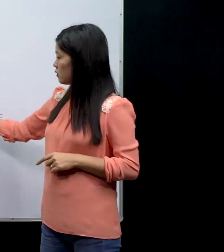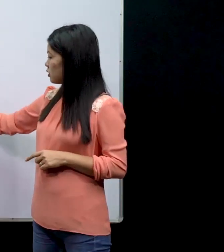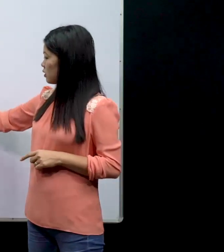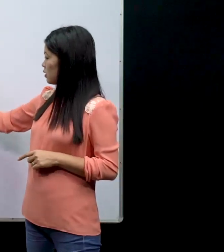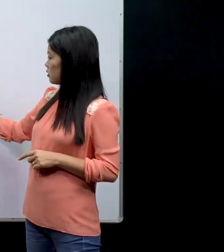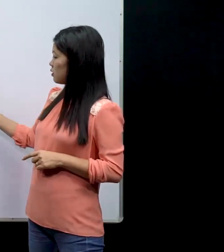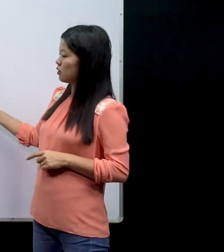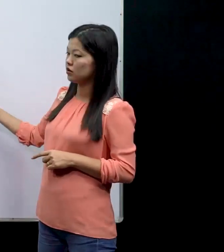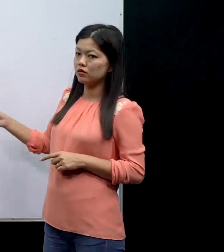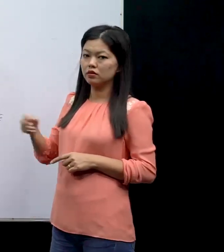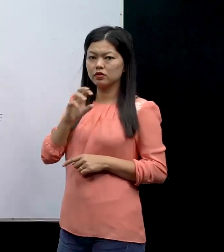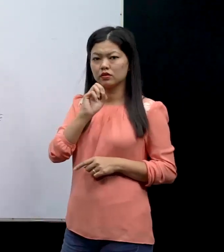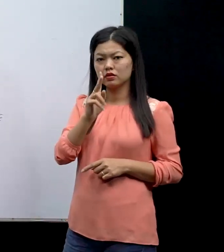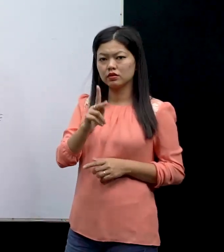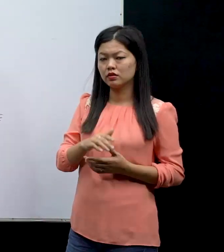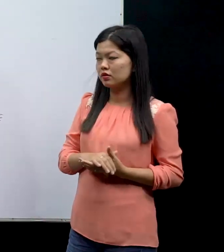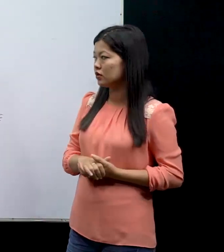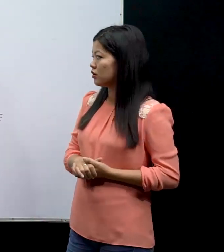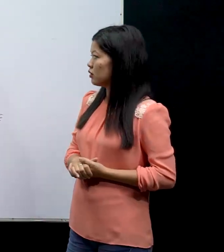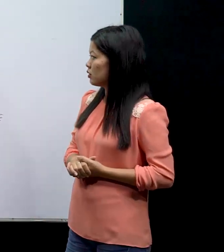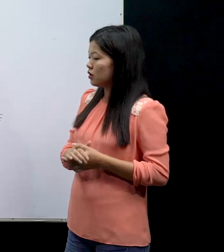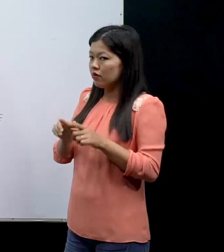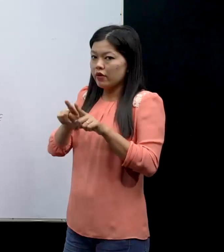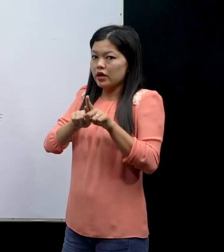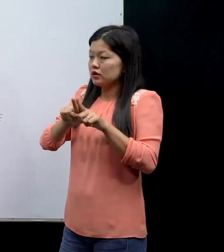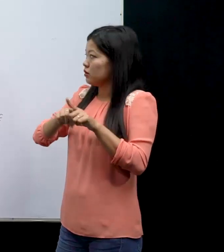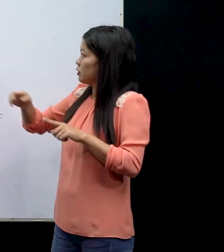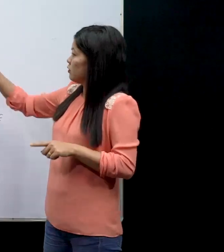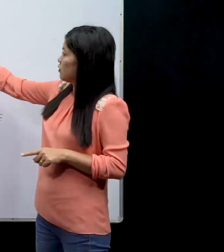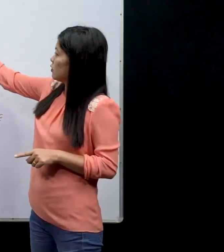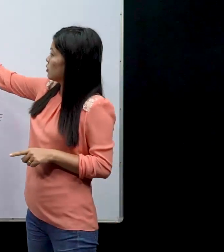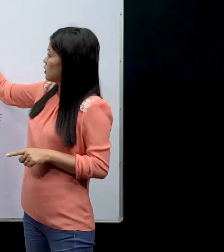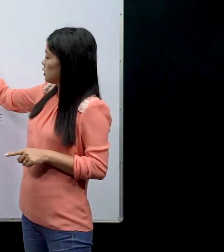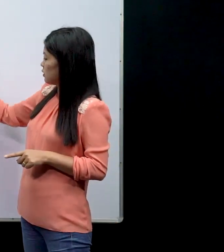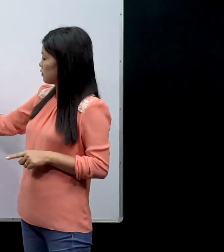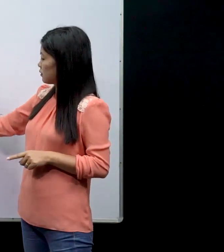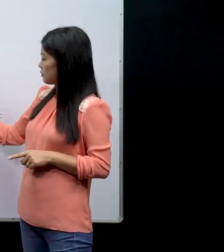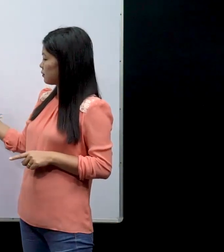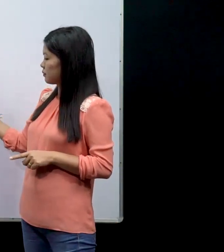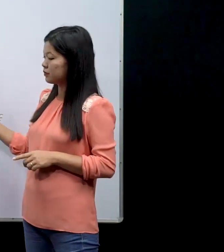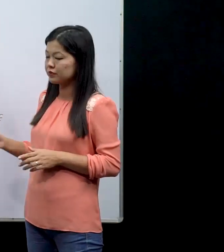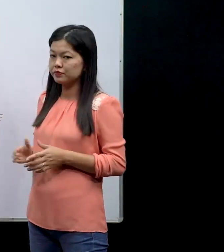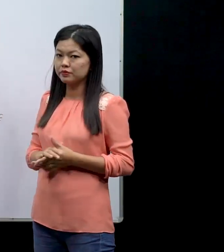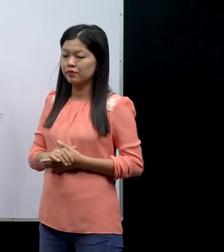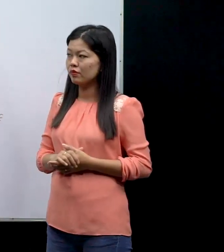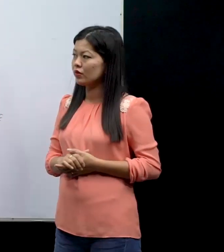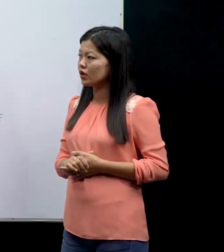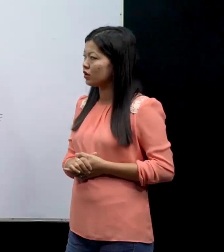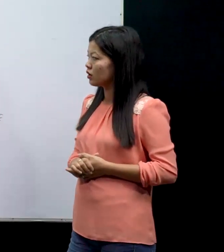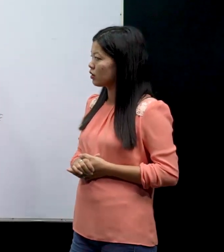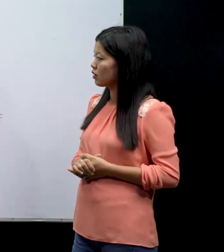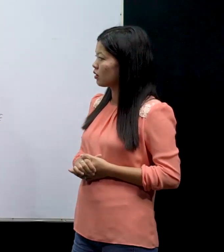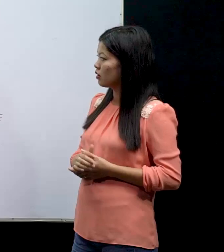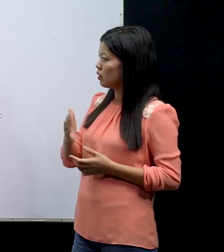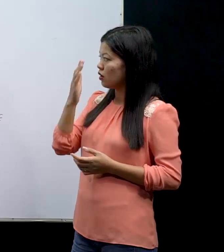anion. Clear? So students, now why I'm giving these ions, because you in chemistry we